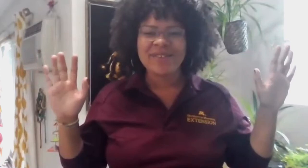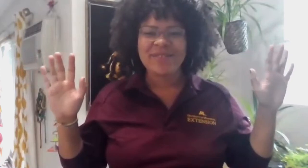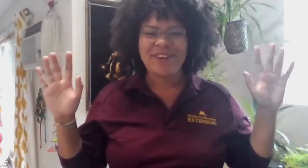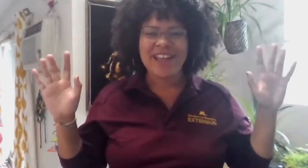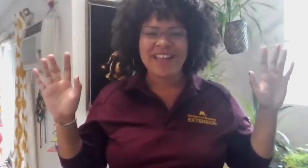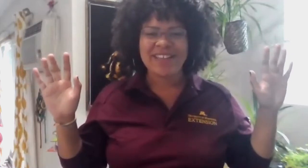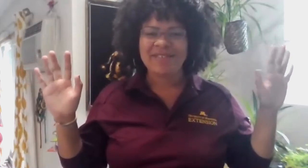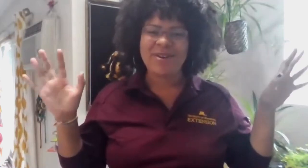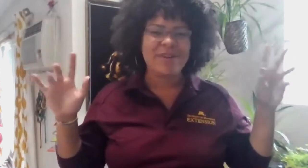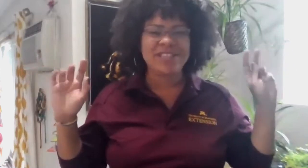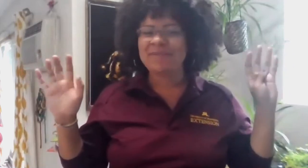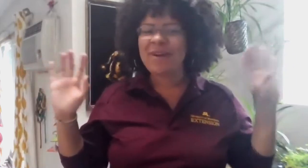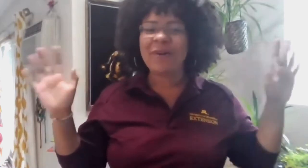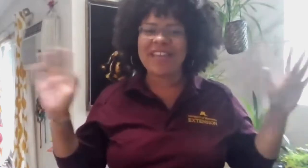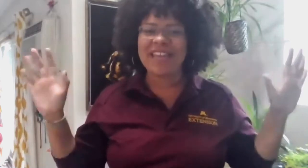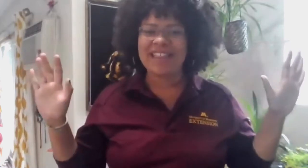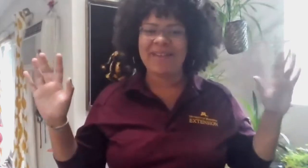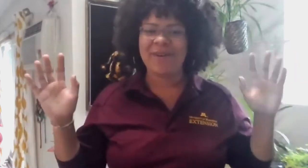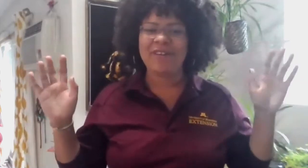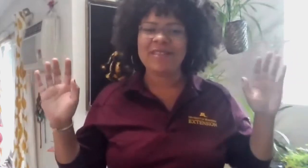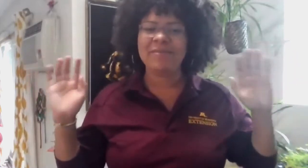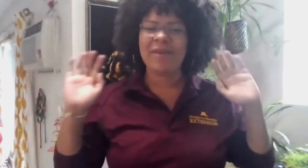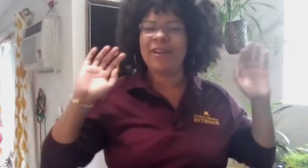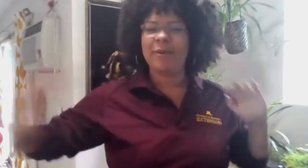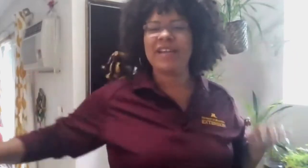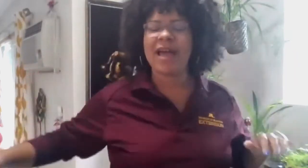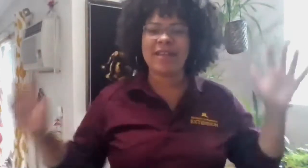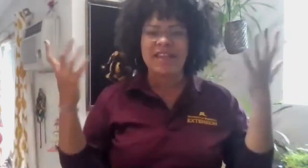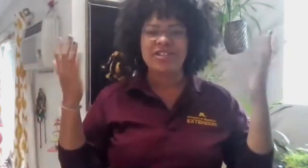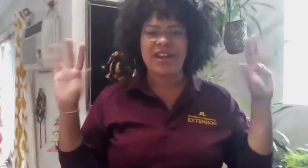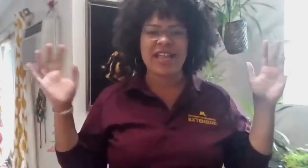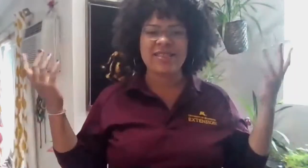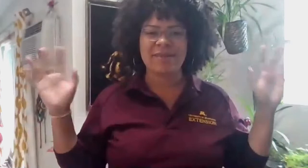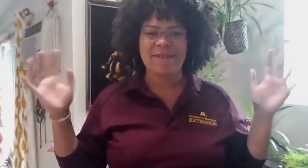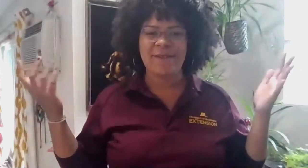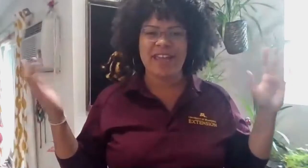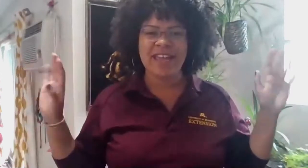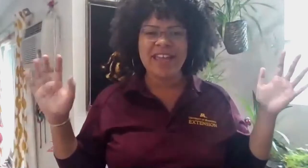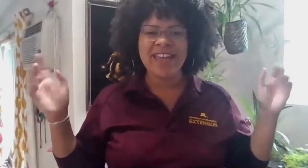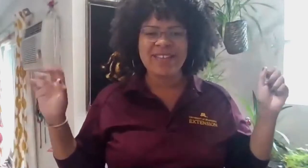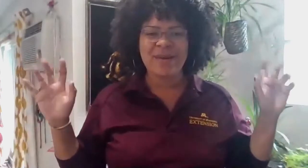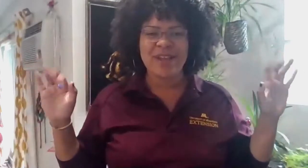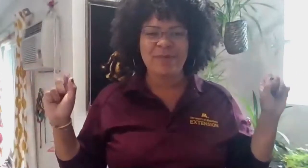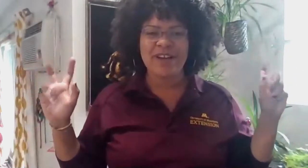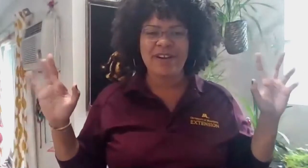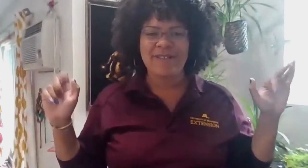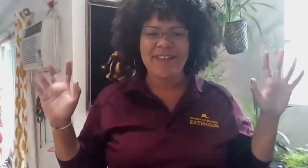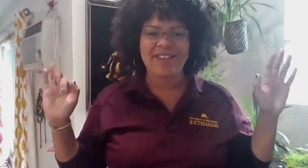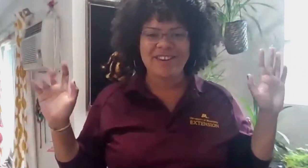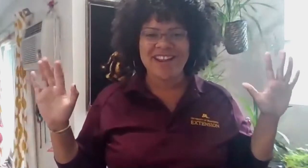Ooh, great. So nobody should be holding anything. If you're holding something, I want you to put it down because I need your hands to be free so that we can wiggle our fingers in our